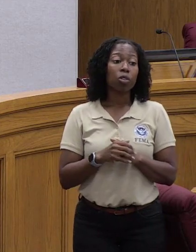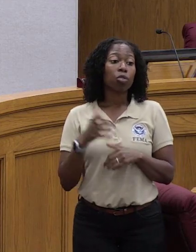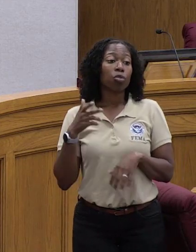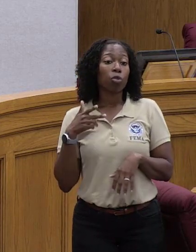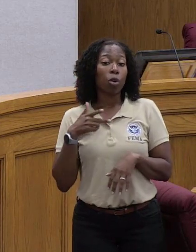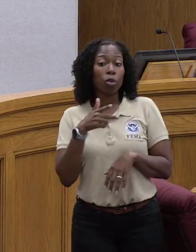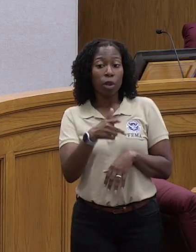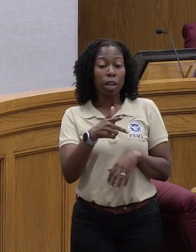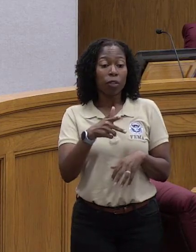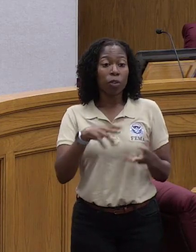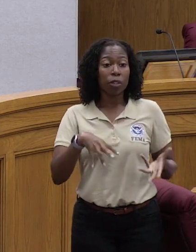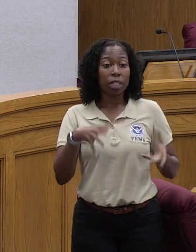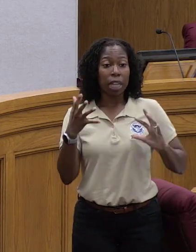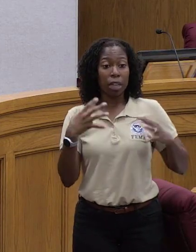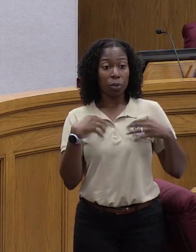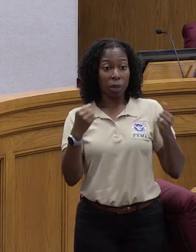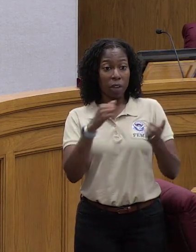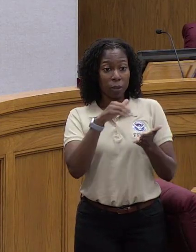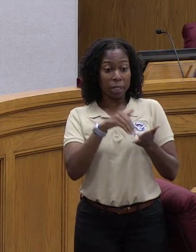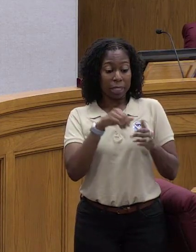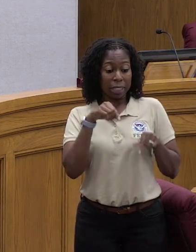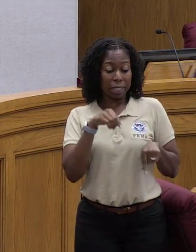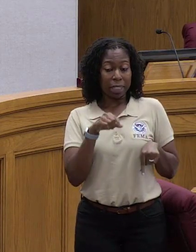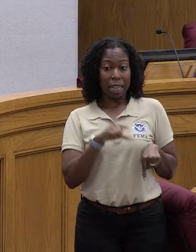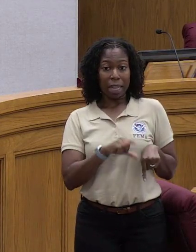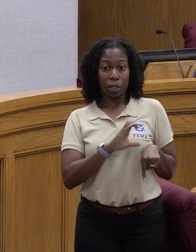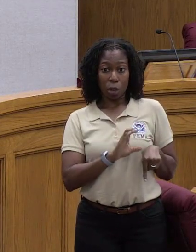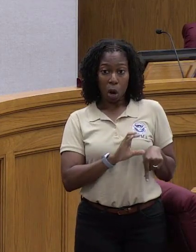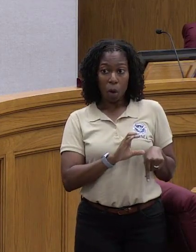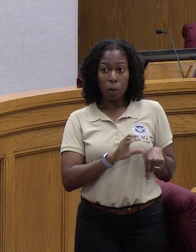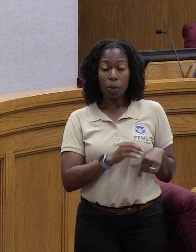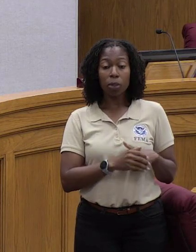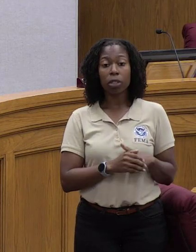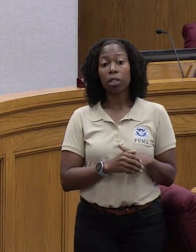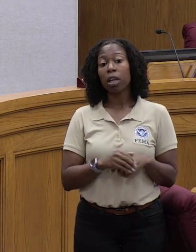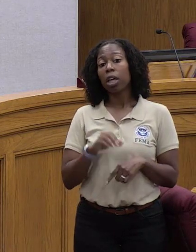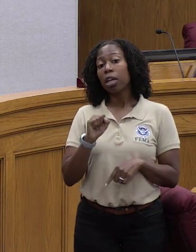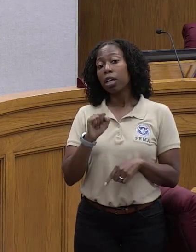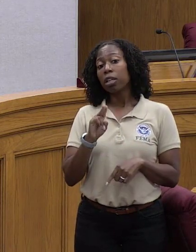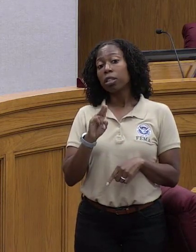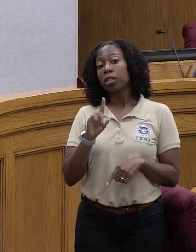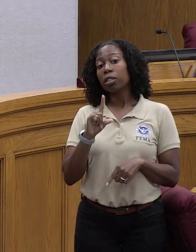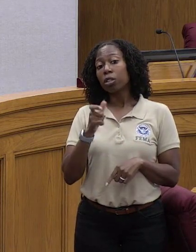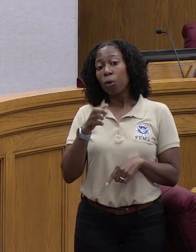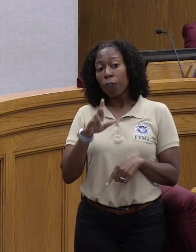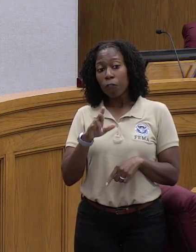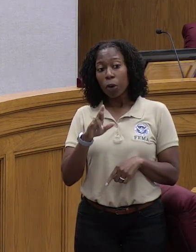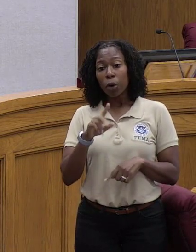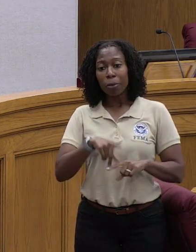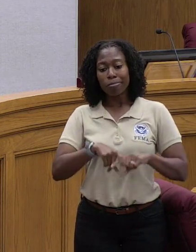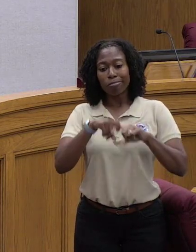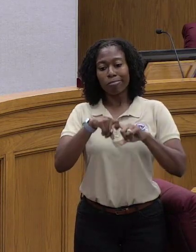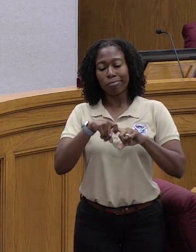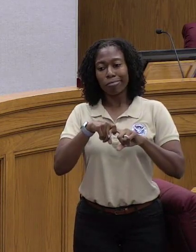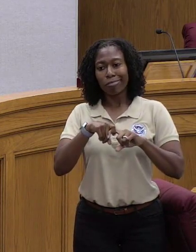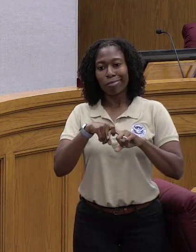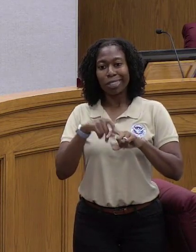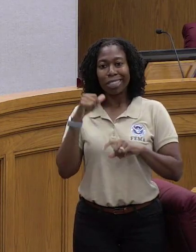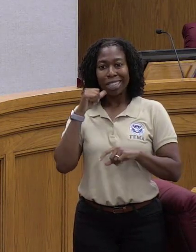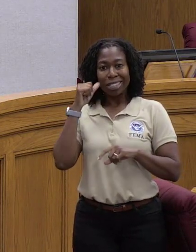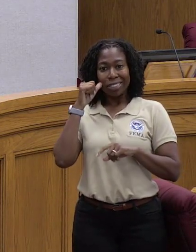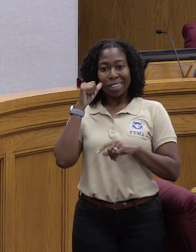drive-through disaster recovery centers here in Lake Charles and in the city of Sulphur. We had to do so yesterday and again